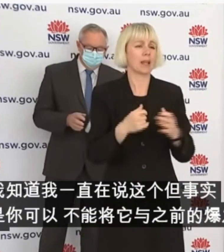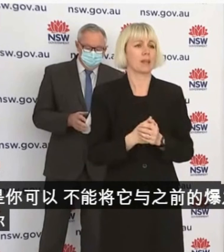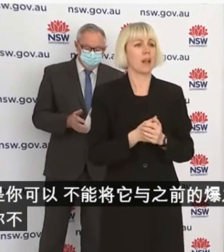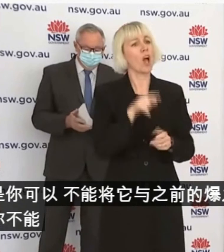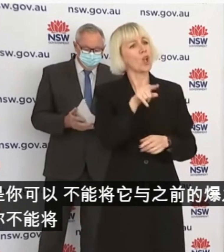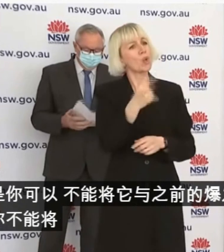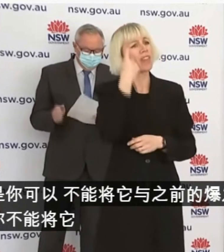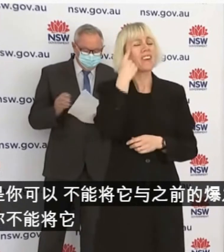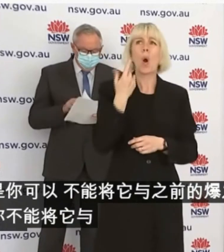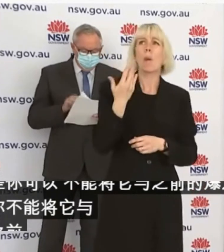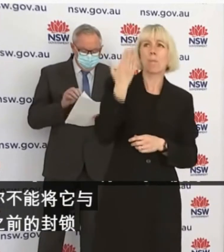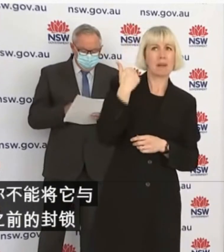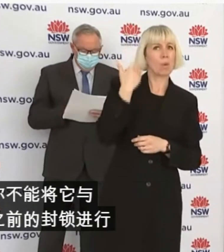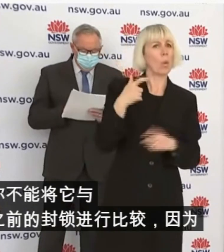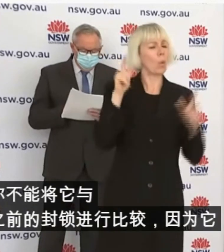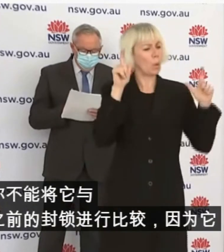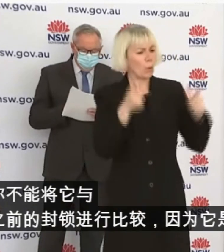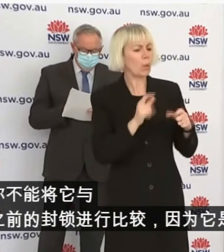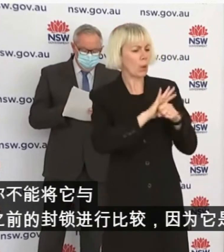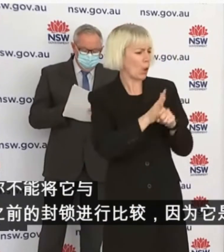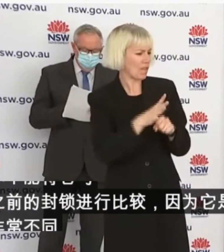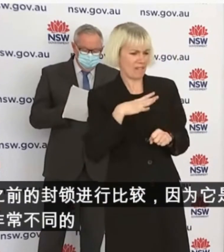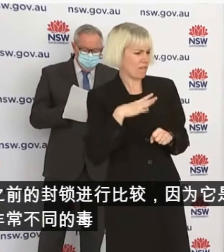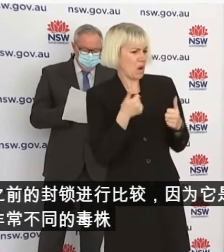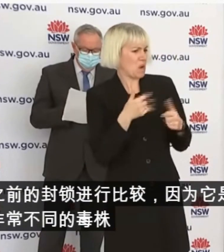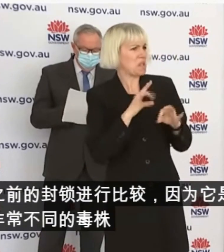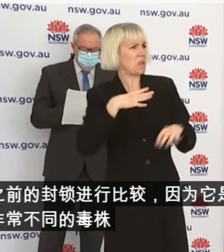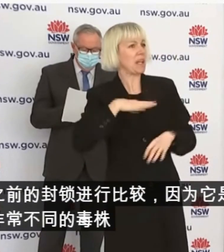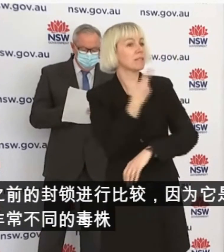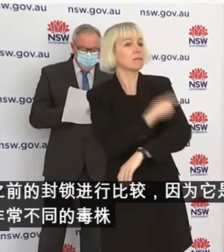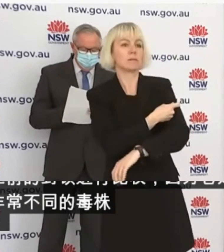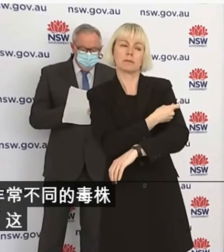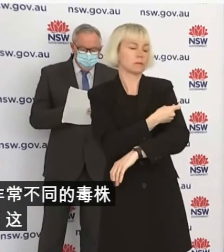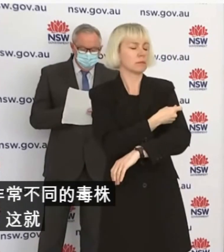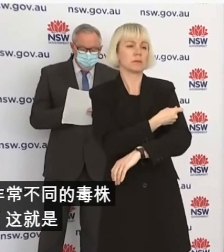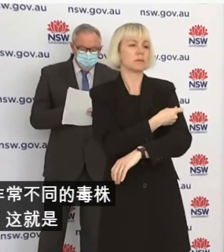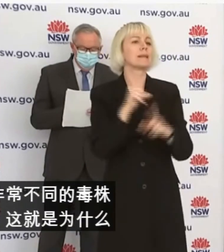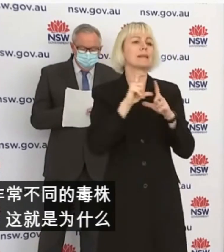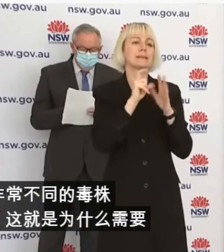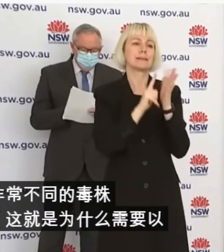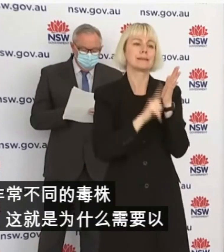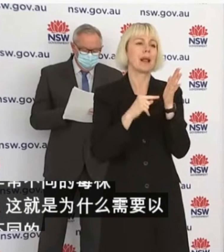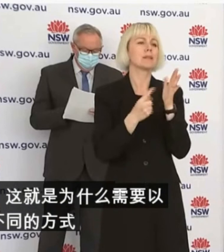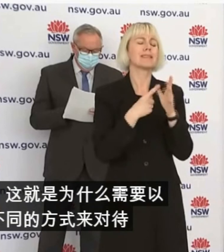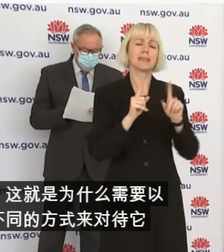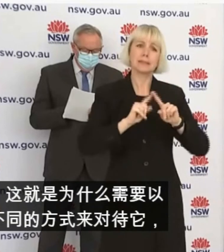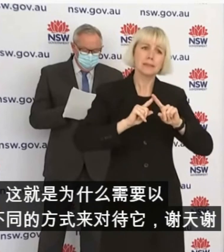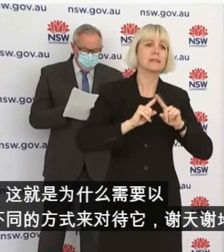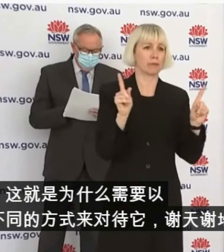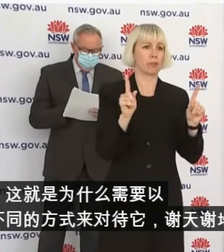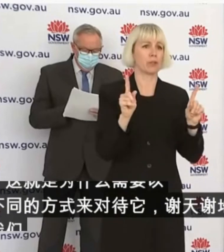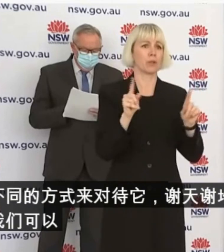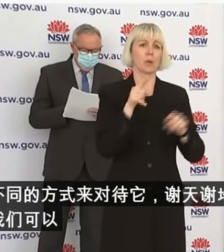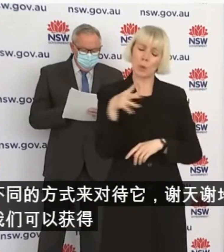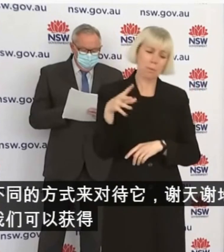previous outbreaks. You can't compare it to previous lockdowns, because it's a very, very different strain. And that's why it needs to be approached differently.